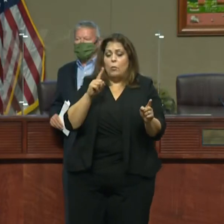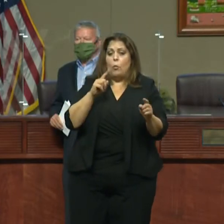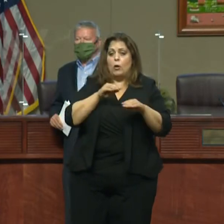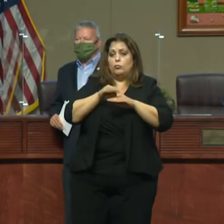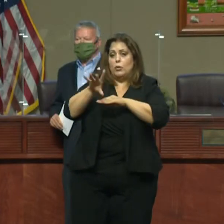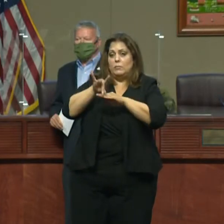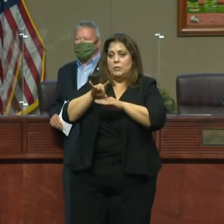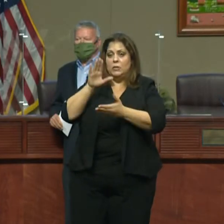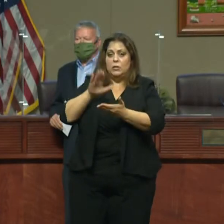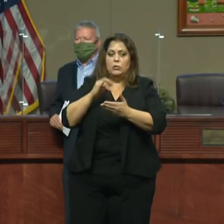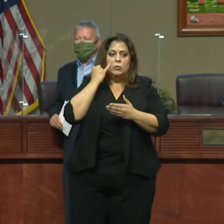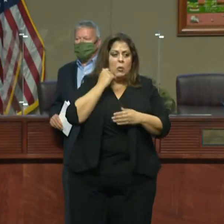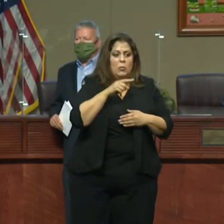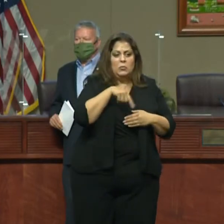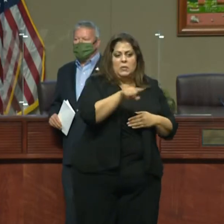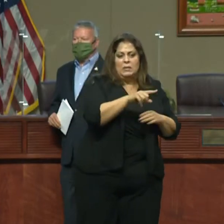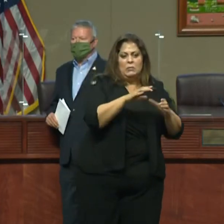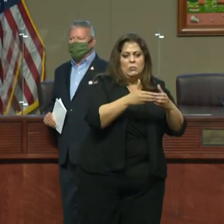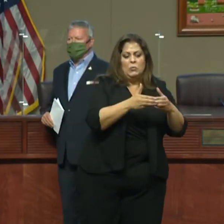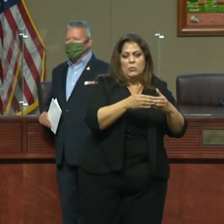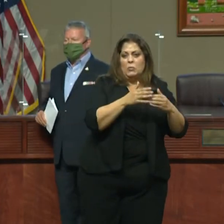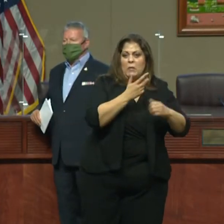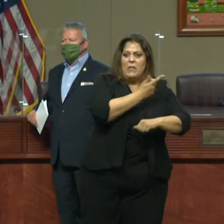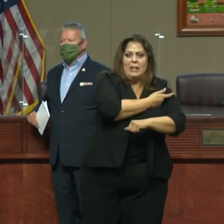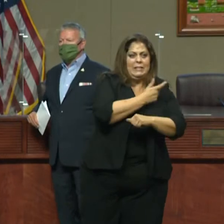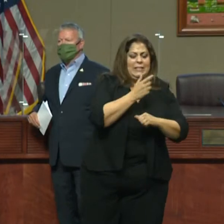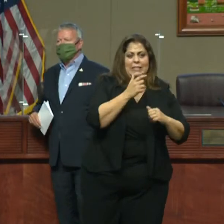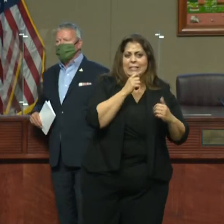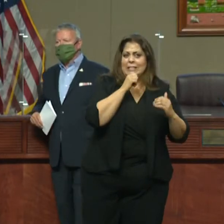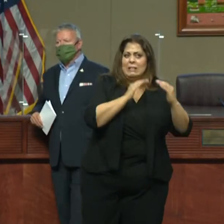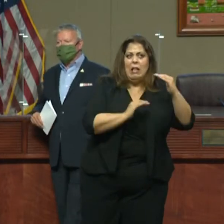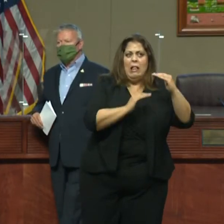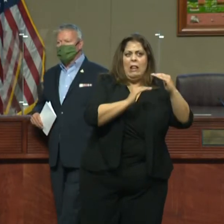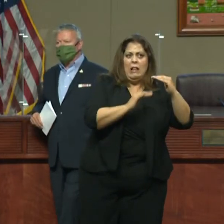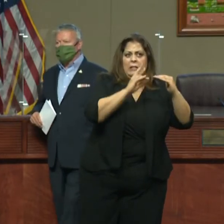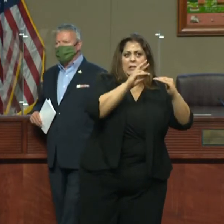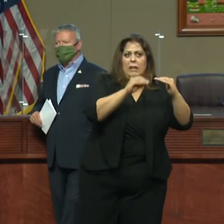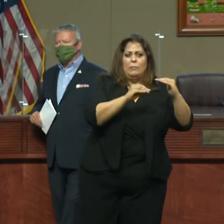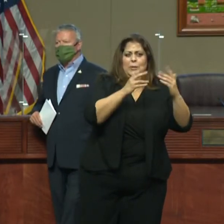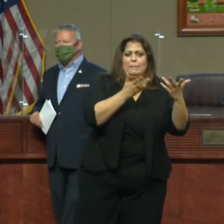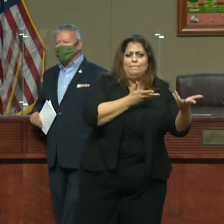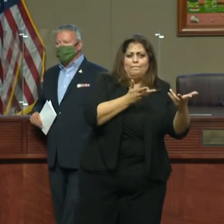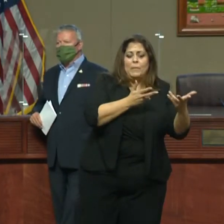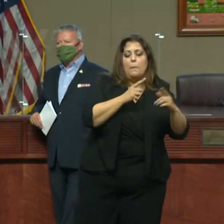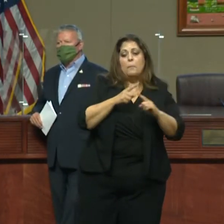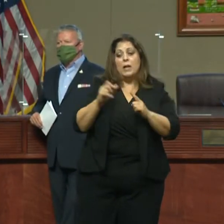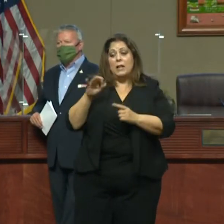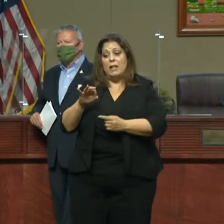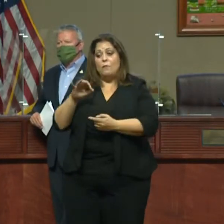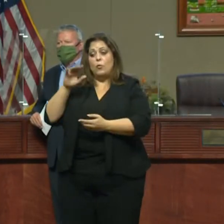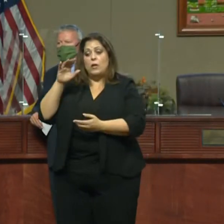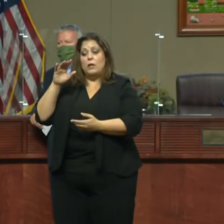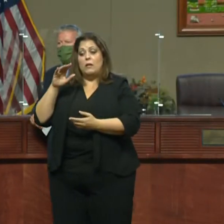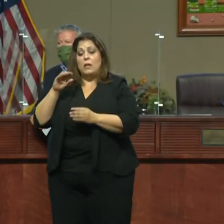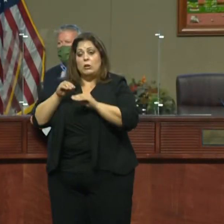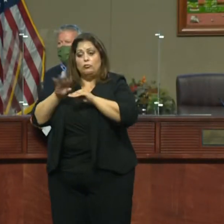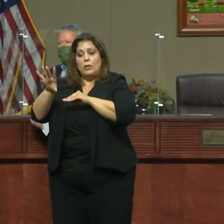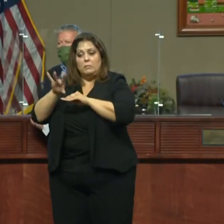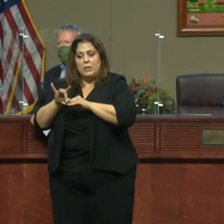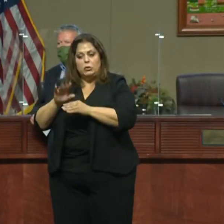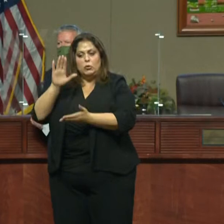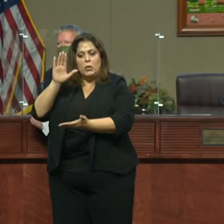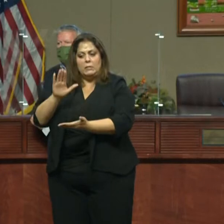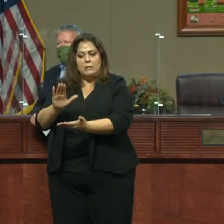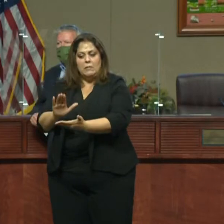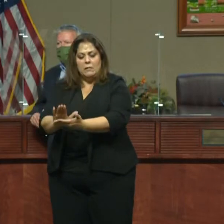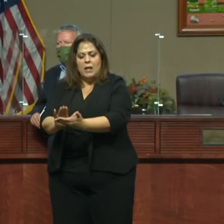magically reach 70%, we can still, if we decrease transmission, be able to be relatively comfortable